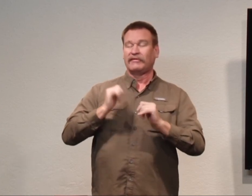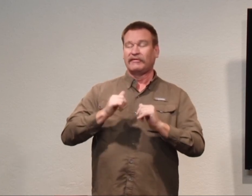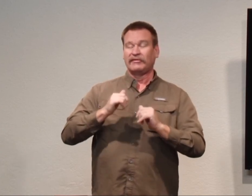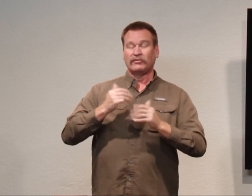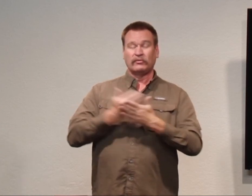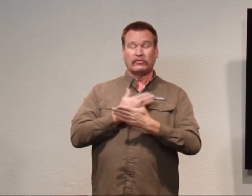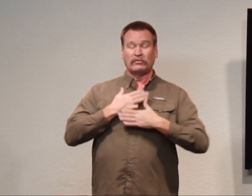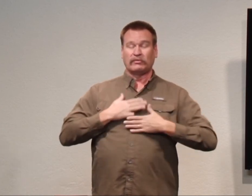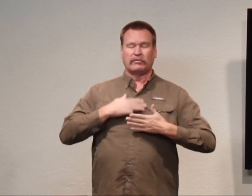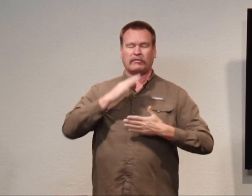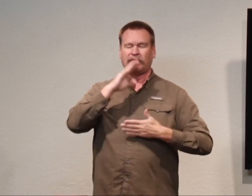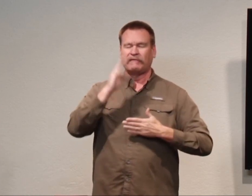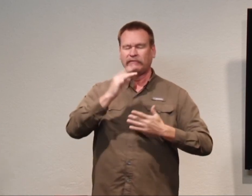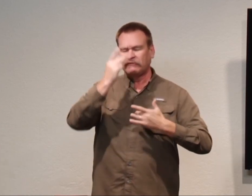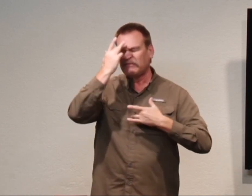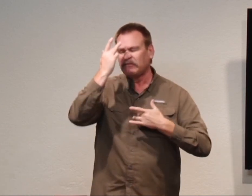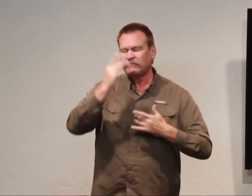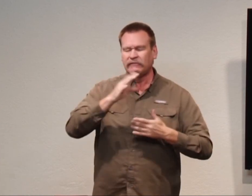with in heaven.